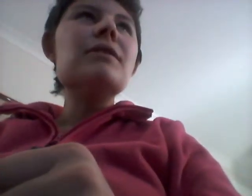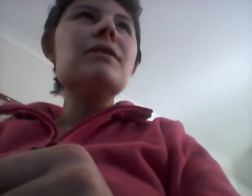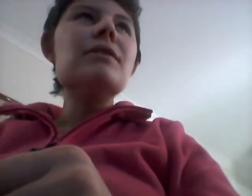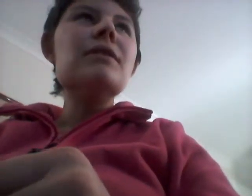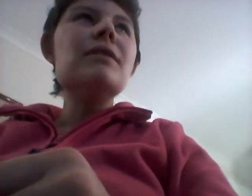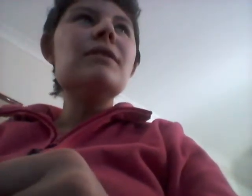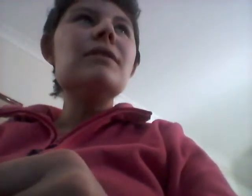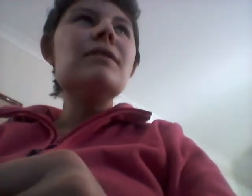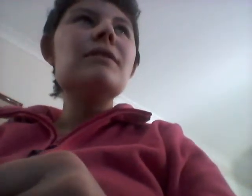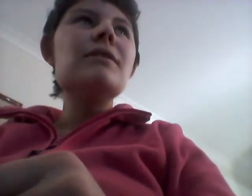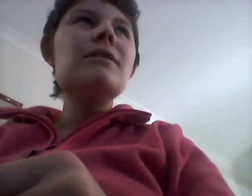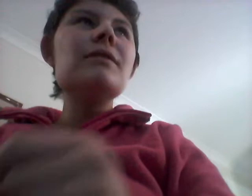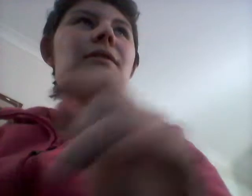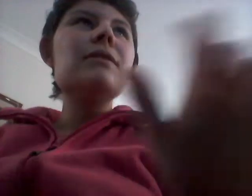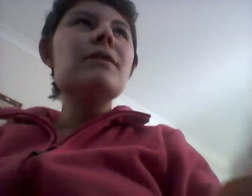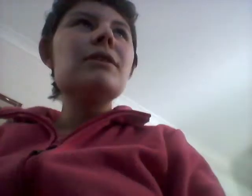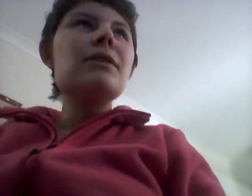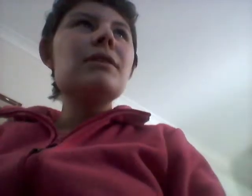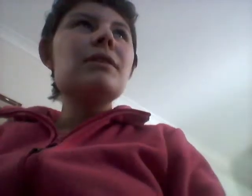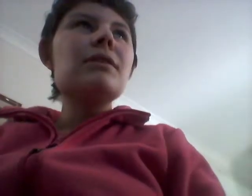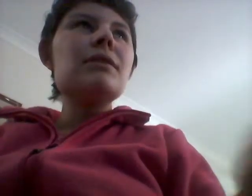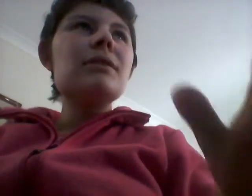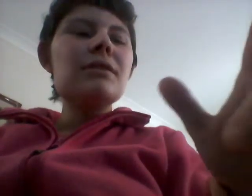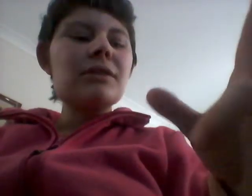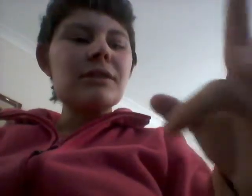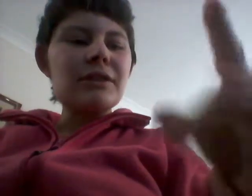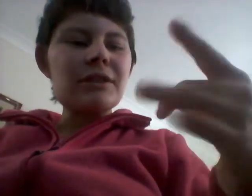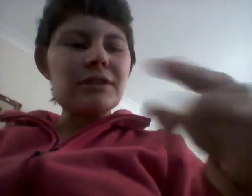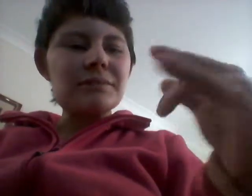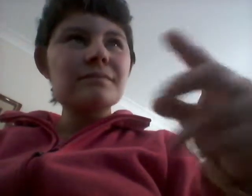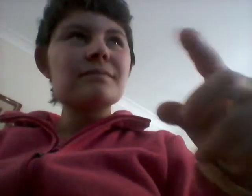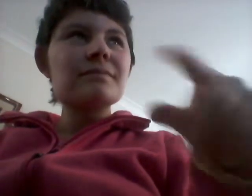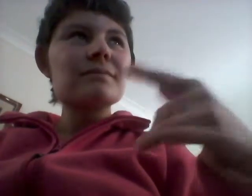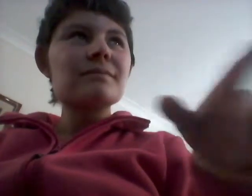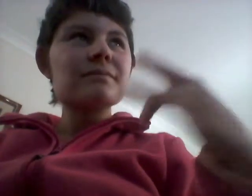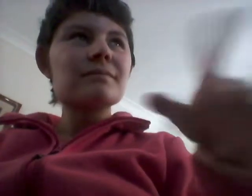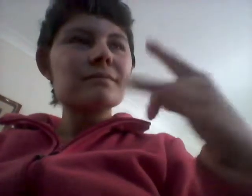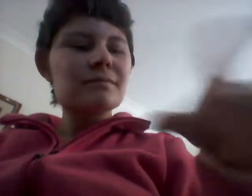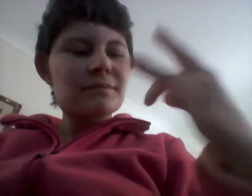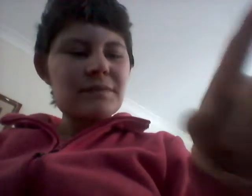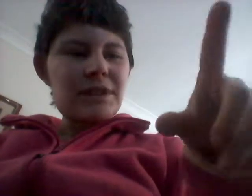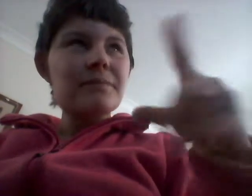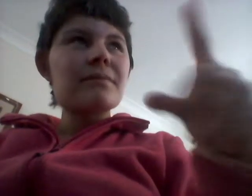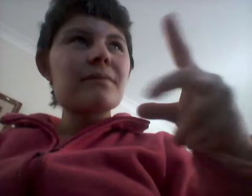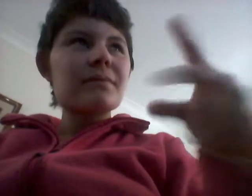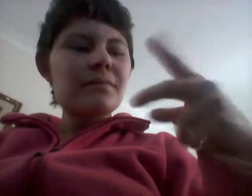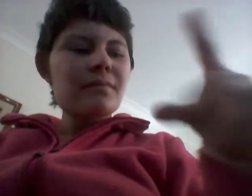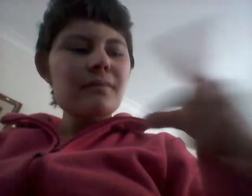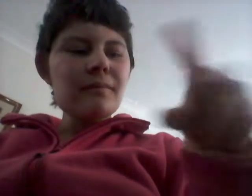And do you shake it? Yeah, exactly. Awesome. Mm. I love that. Can you try with us? Pink.